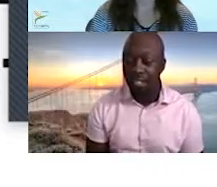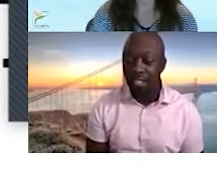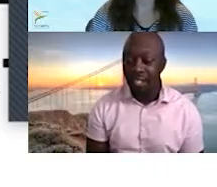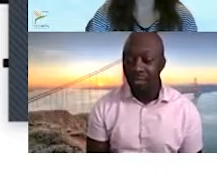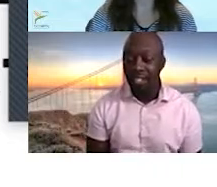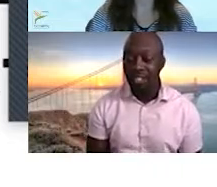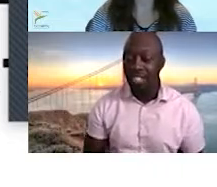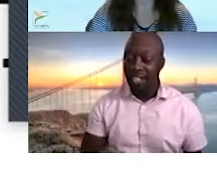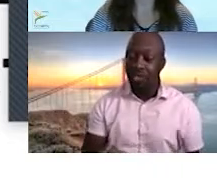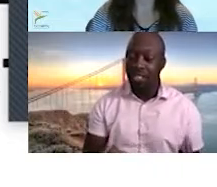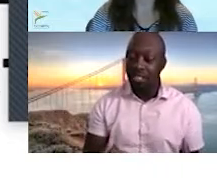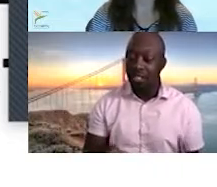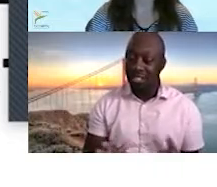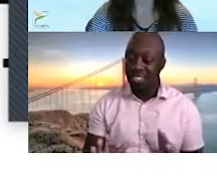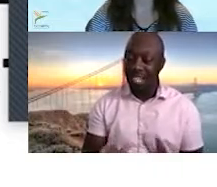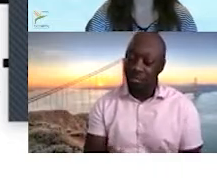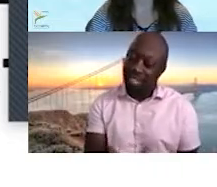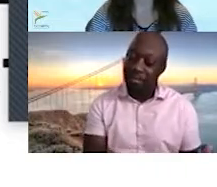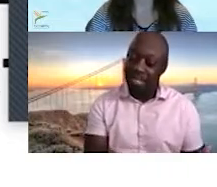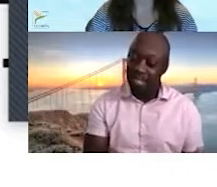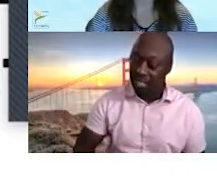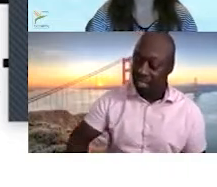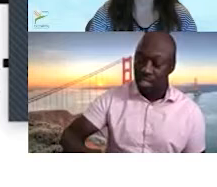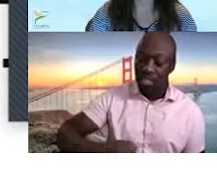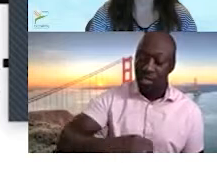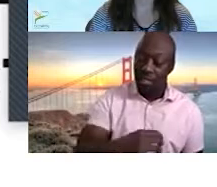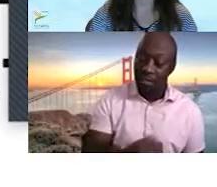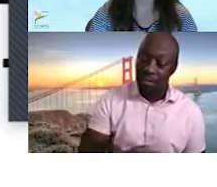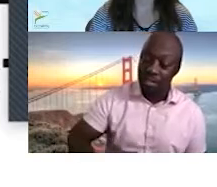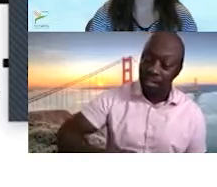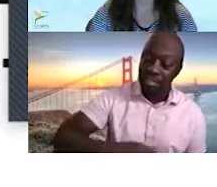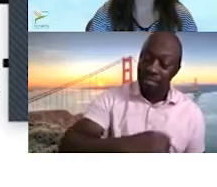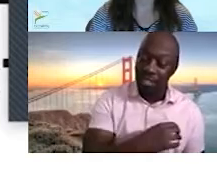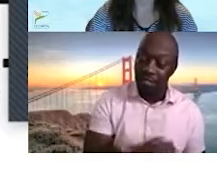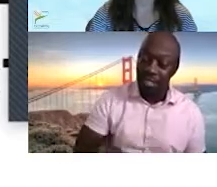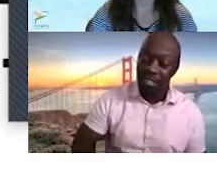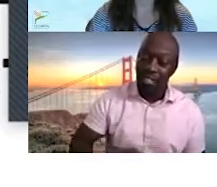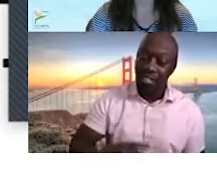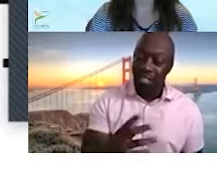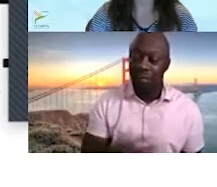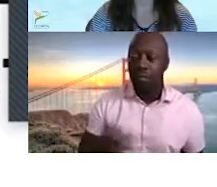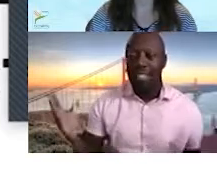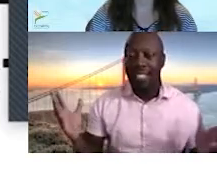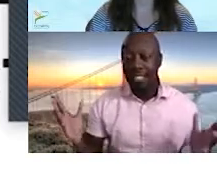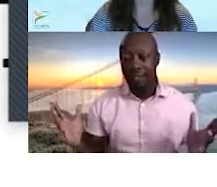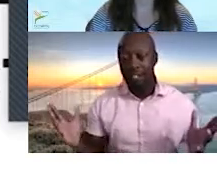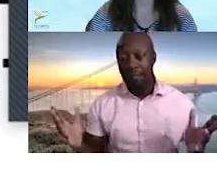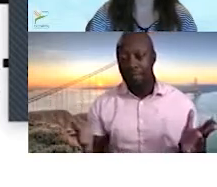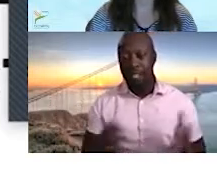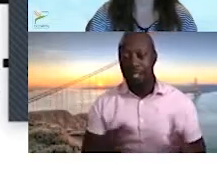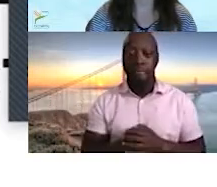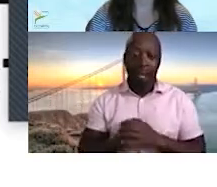way where you're not using, I don't recommend it because you don't want the baby to hurt themselves. Number one thing is